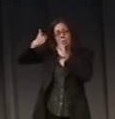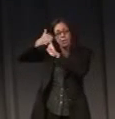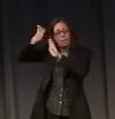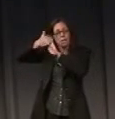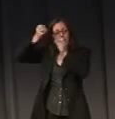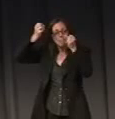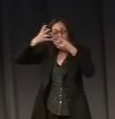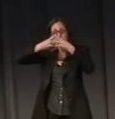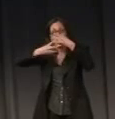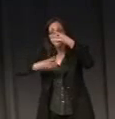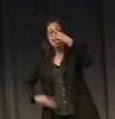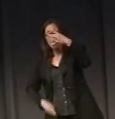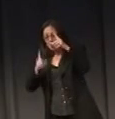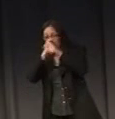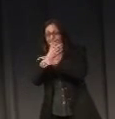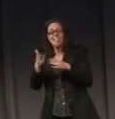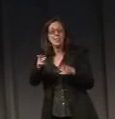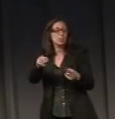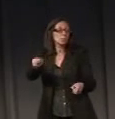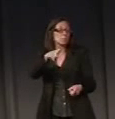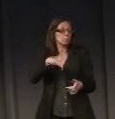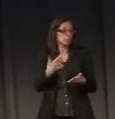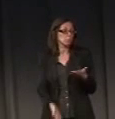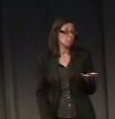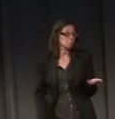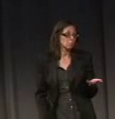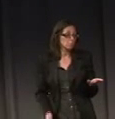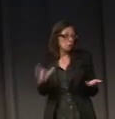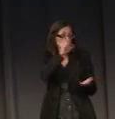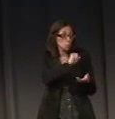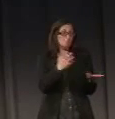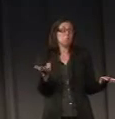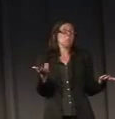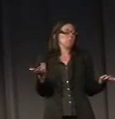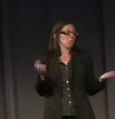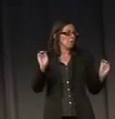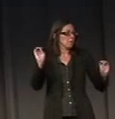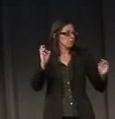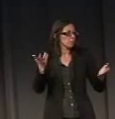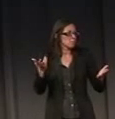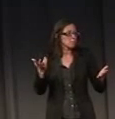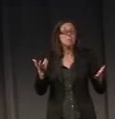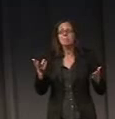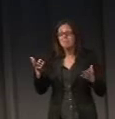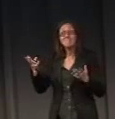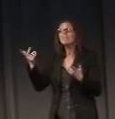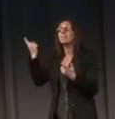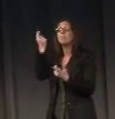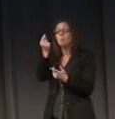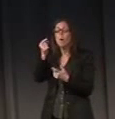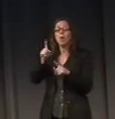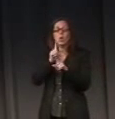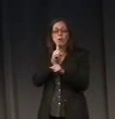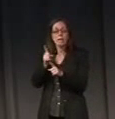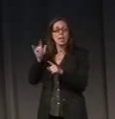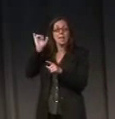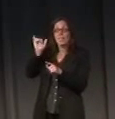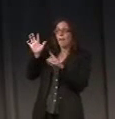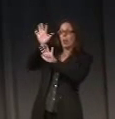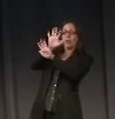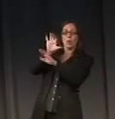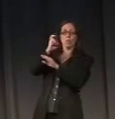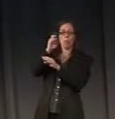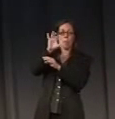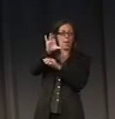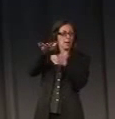operations have to do with the spectral and spatial, temporal, chromatic context in which this image is seen. A simple